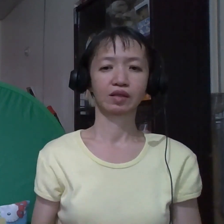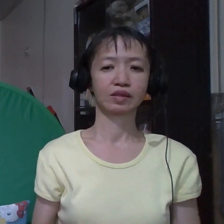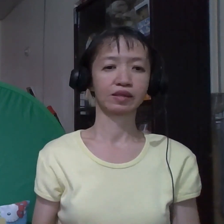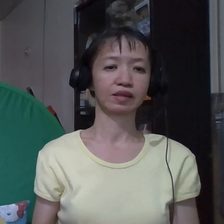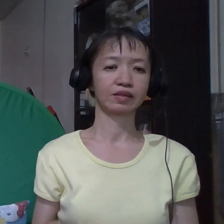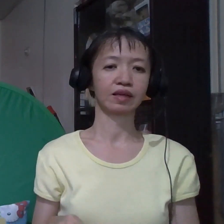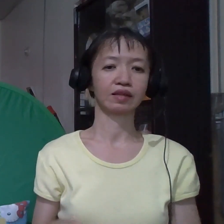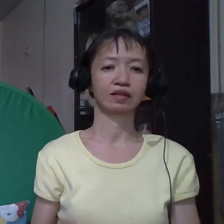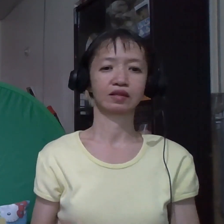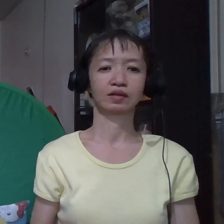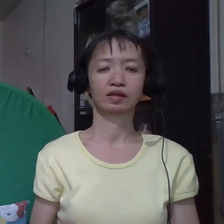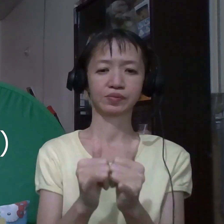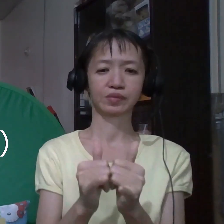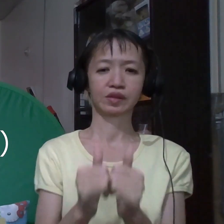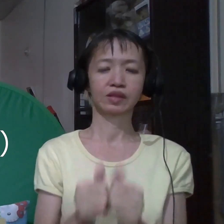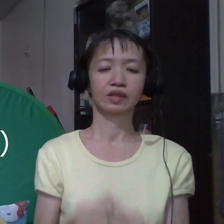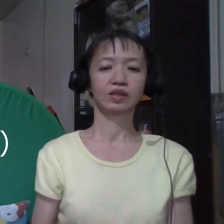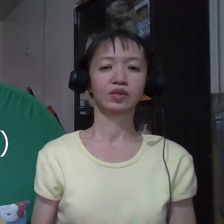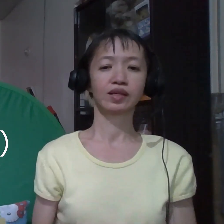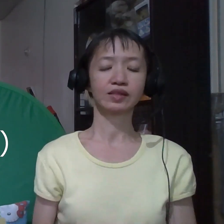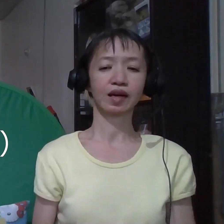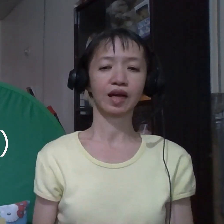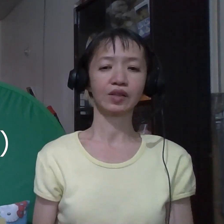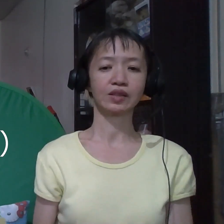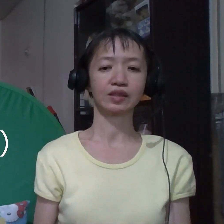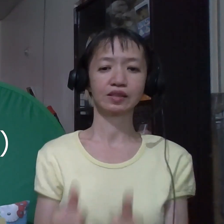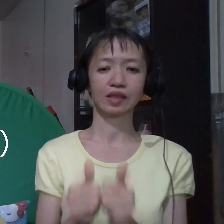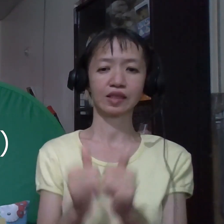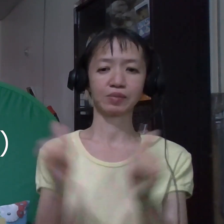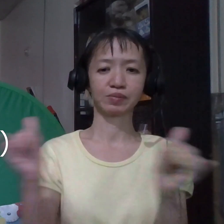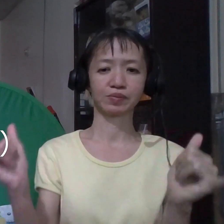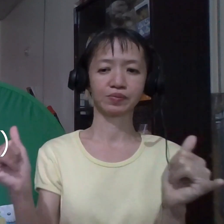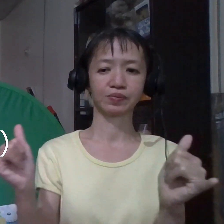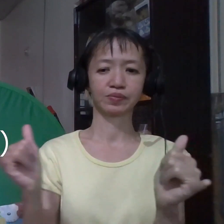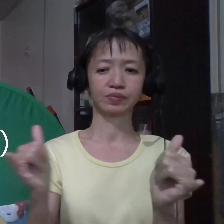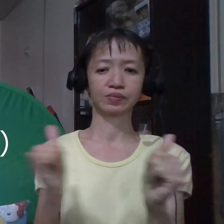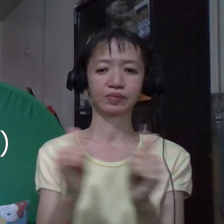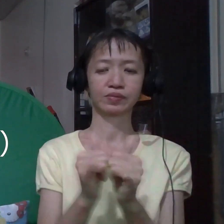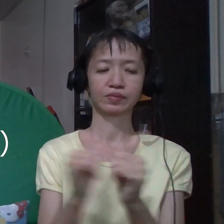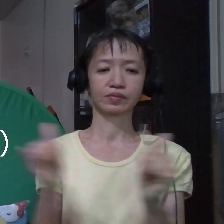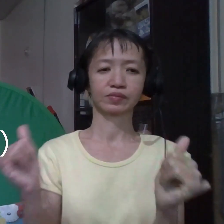in ASL. In Korean Sign Language, this is saram.